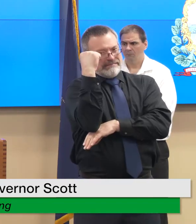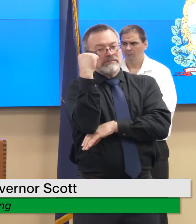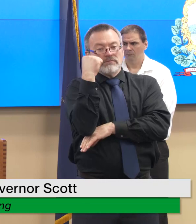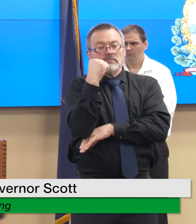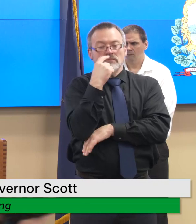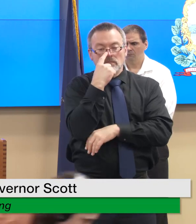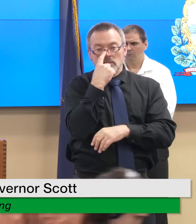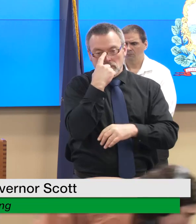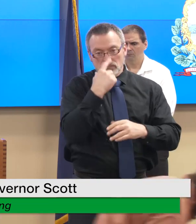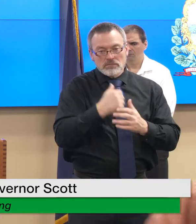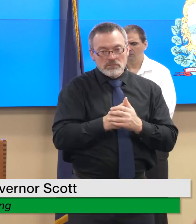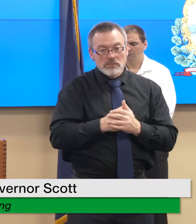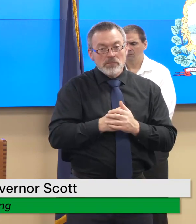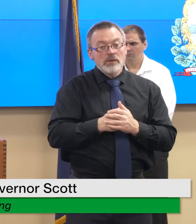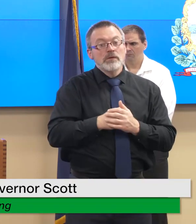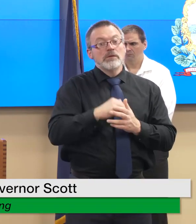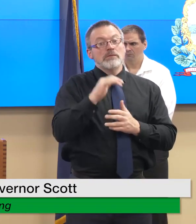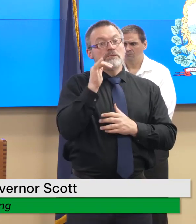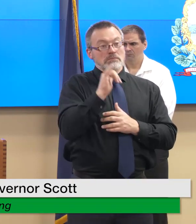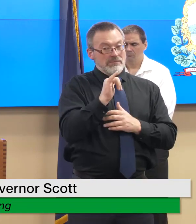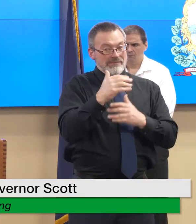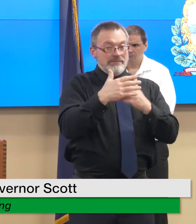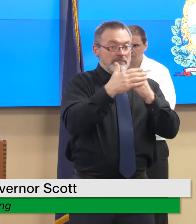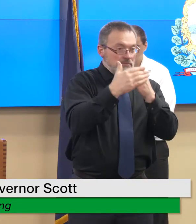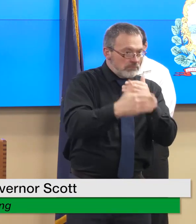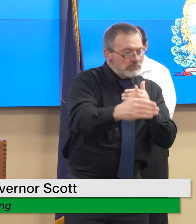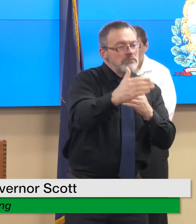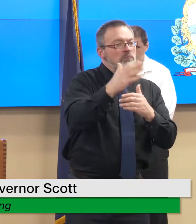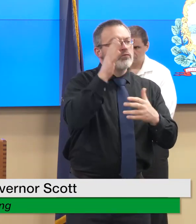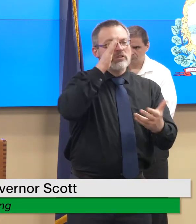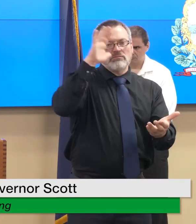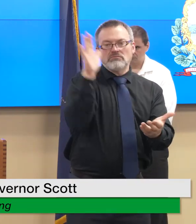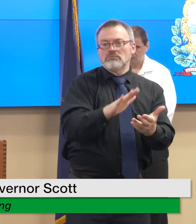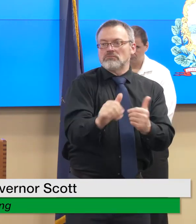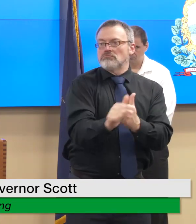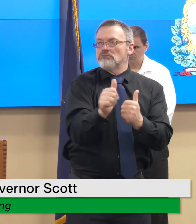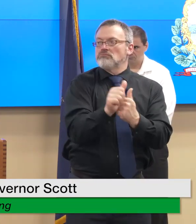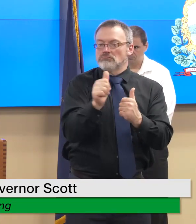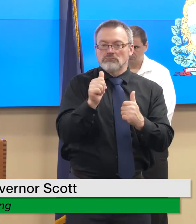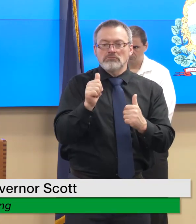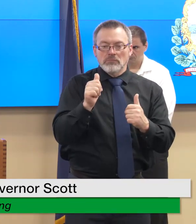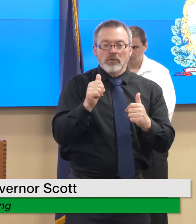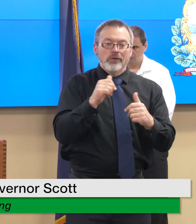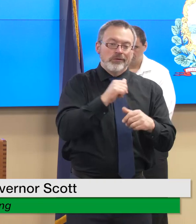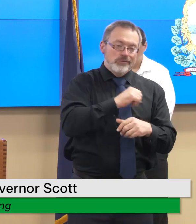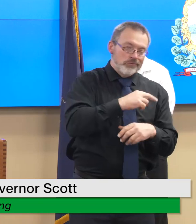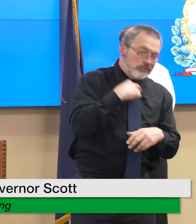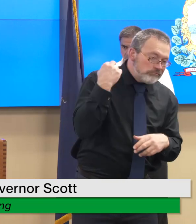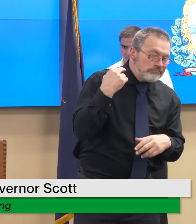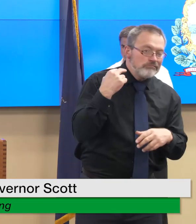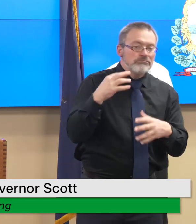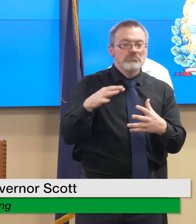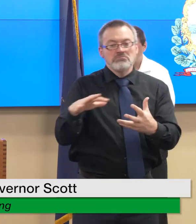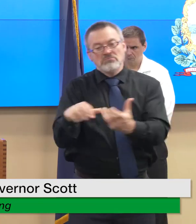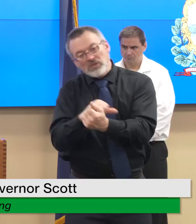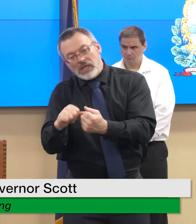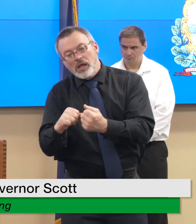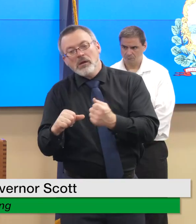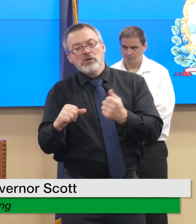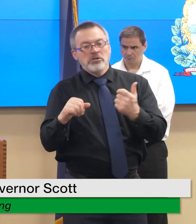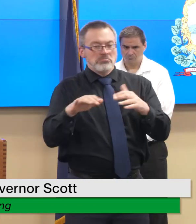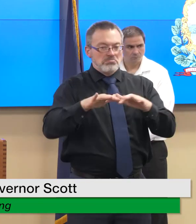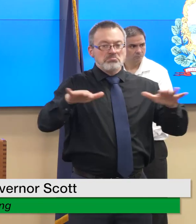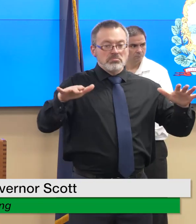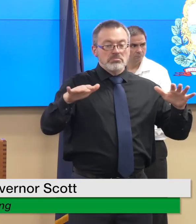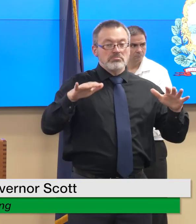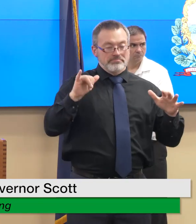reduces the risk of future damage, loss of life, and property, and ensures that federally backed flood